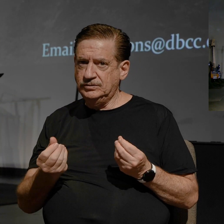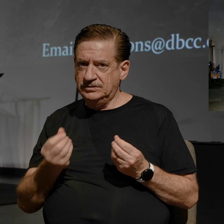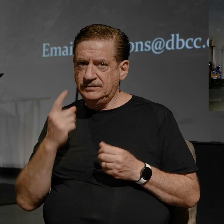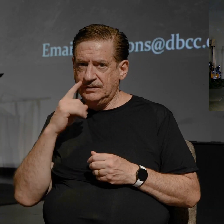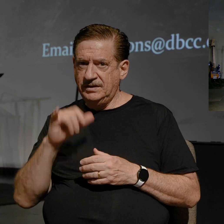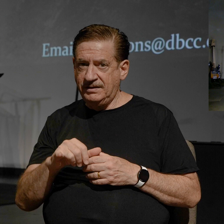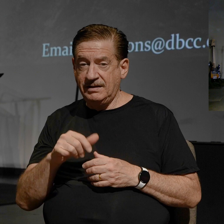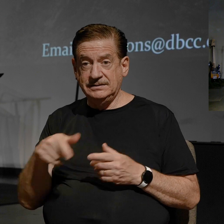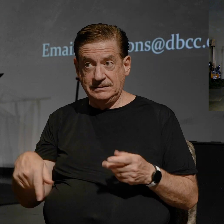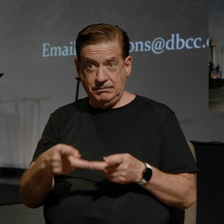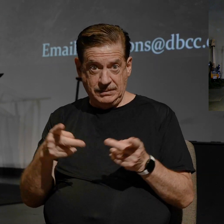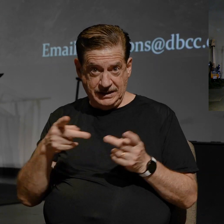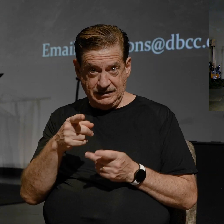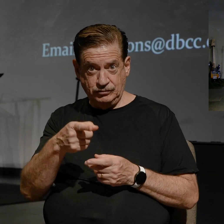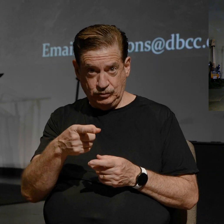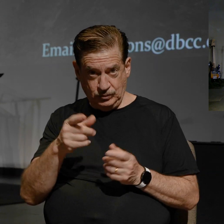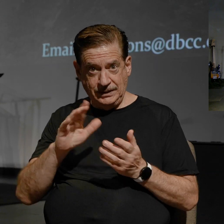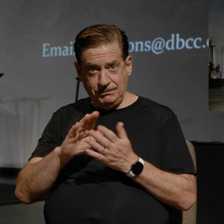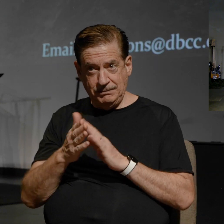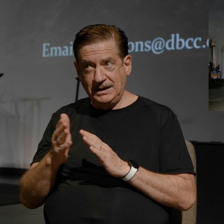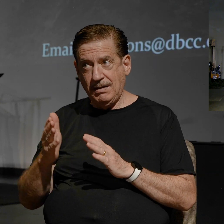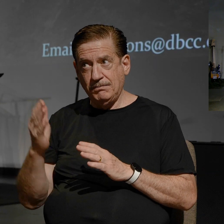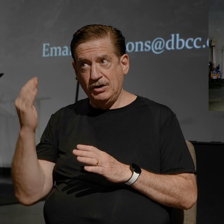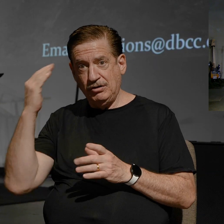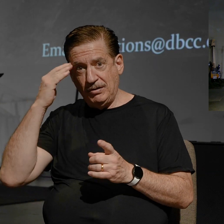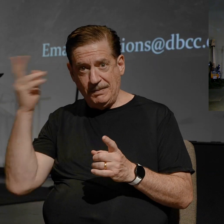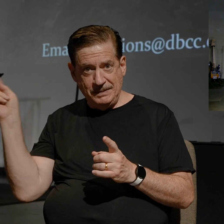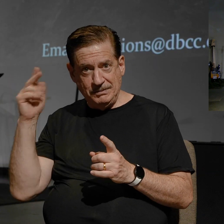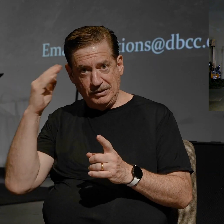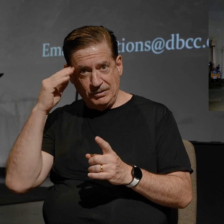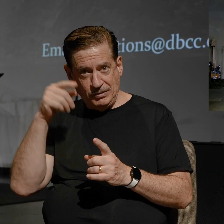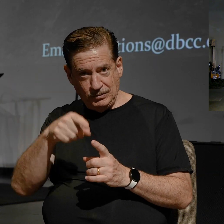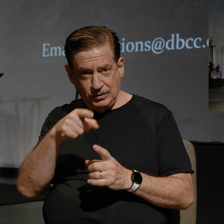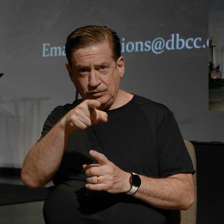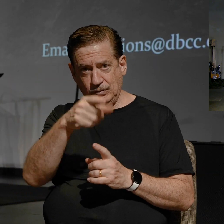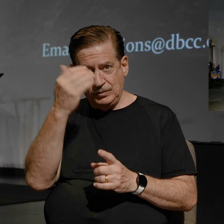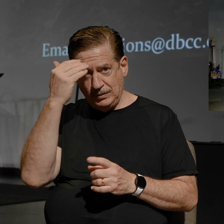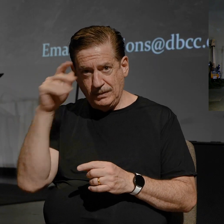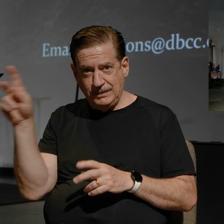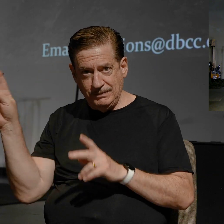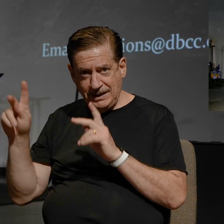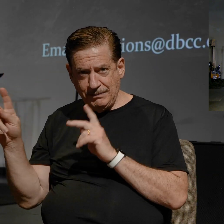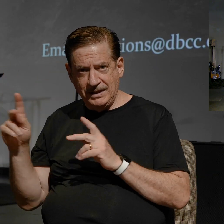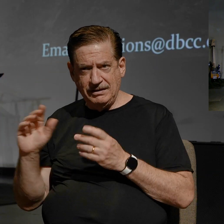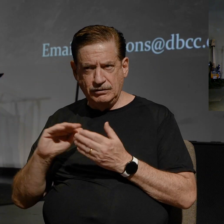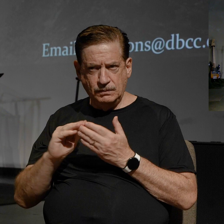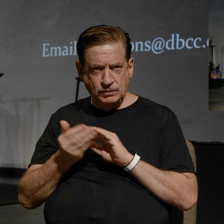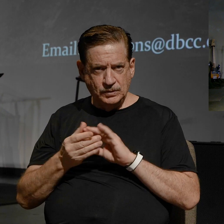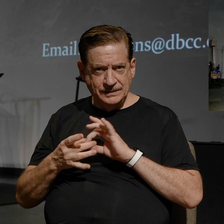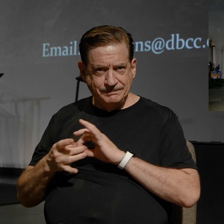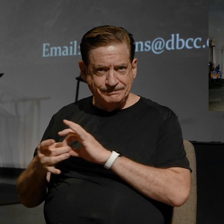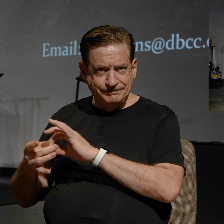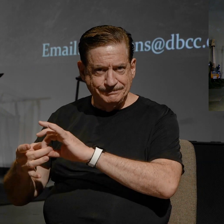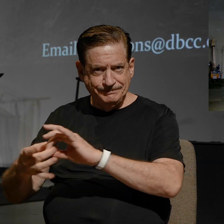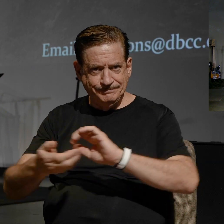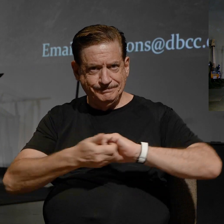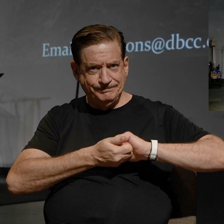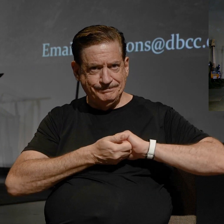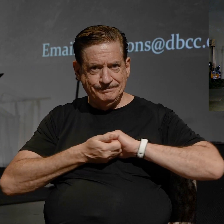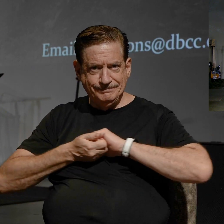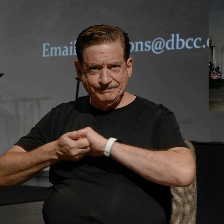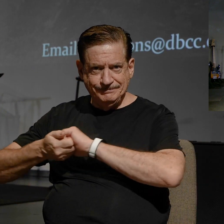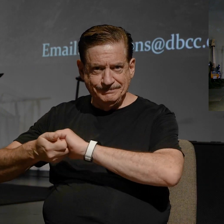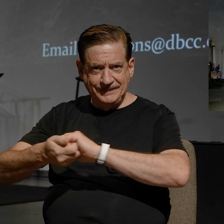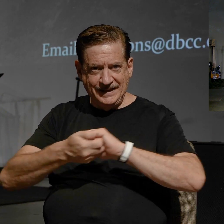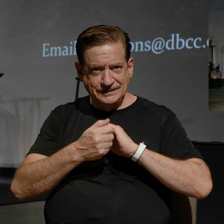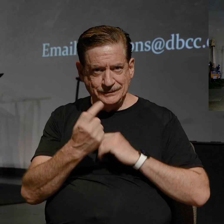can be known and to know people, to be in community, to be connected with one another. That's why we need this. So what